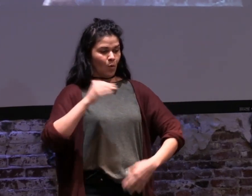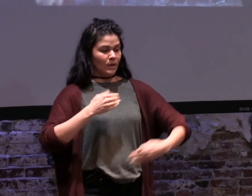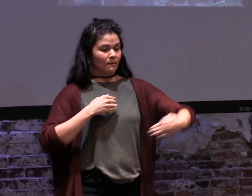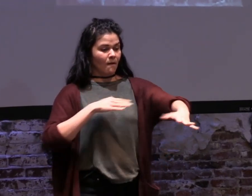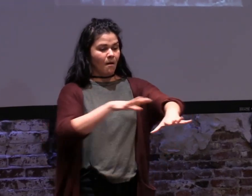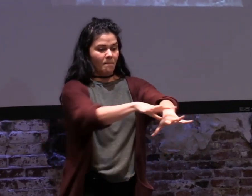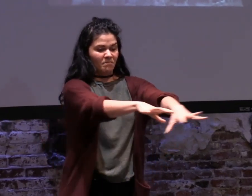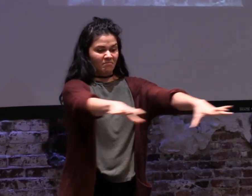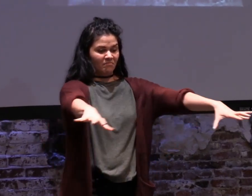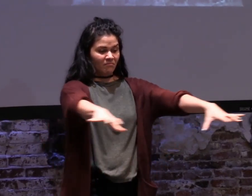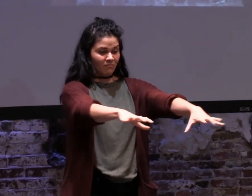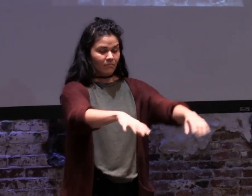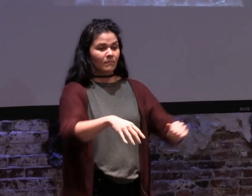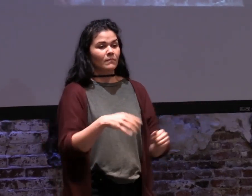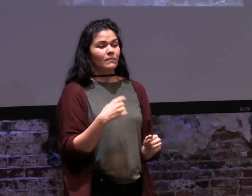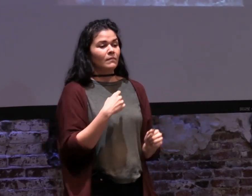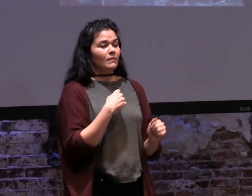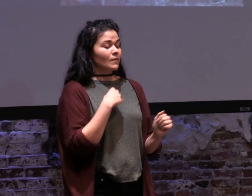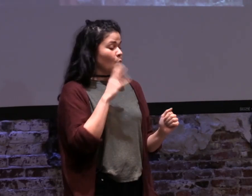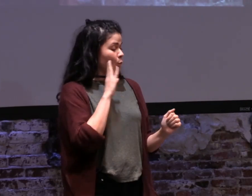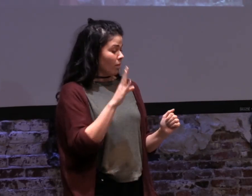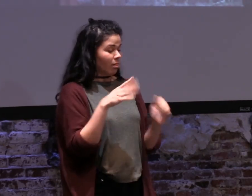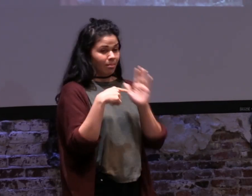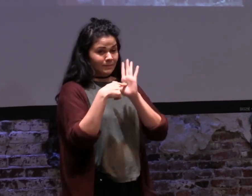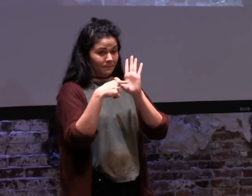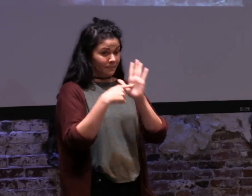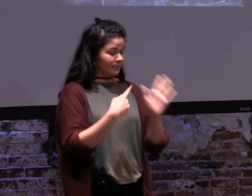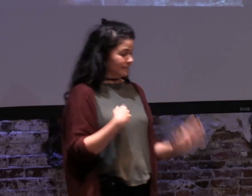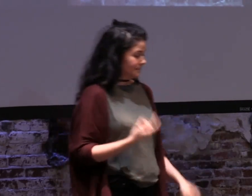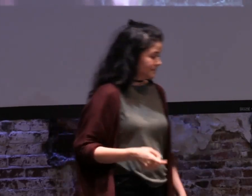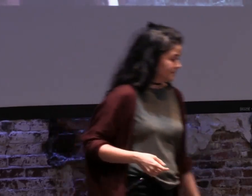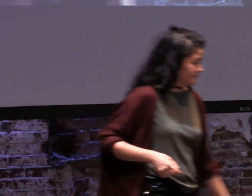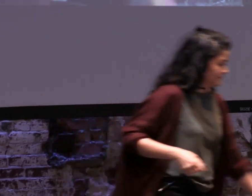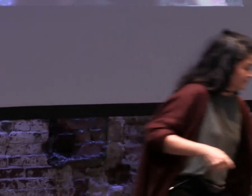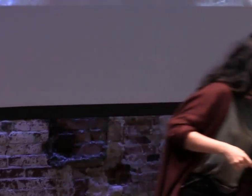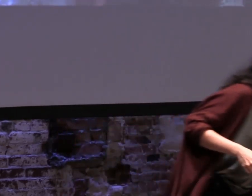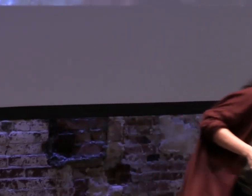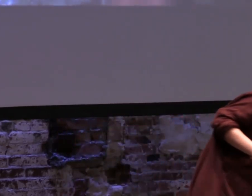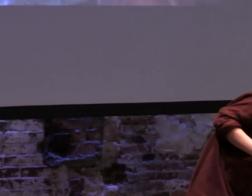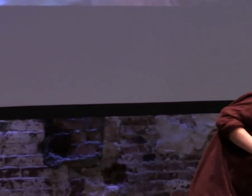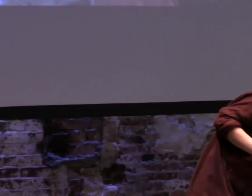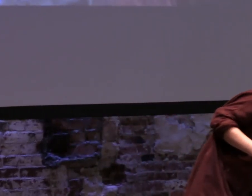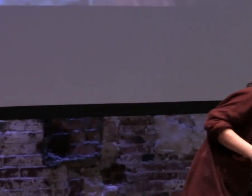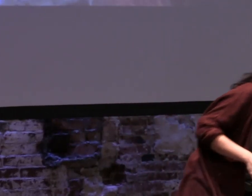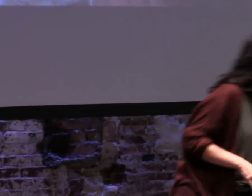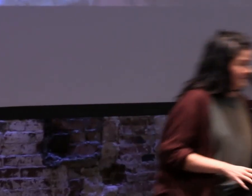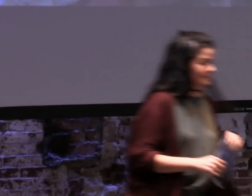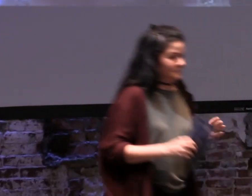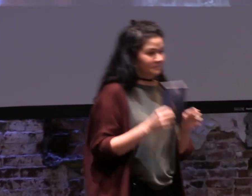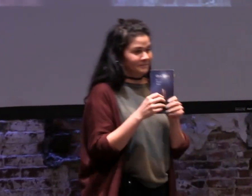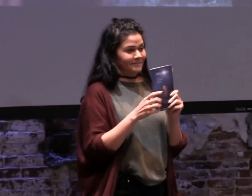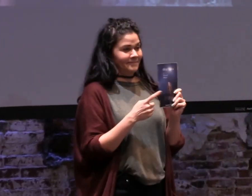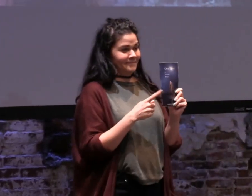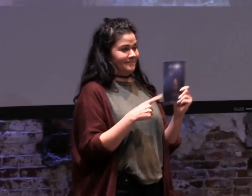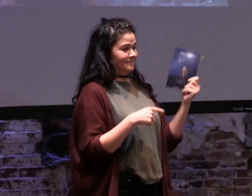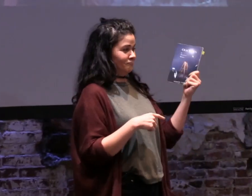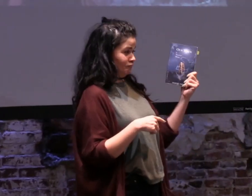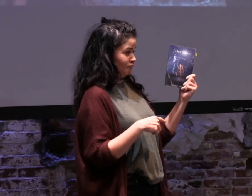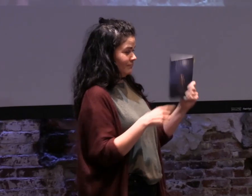table. This is the altar that we're going to put the things that represent us on. And